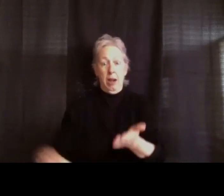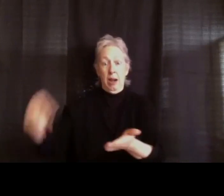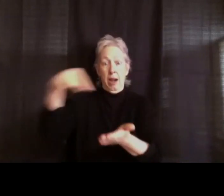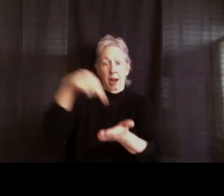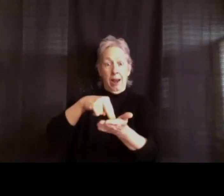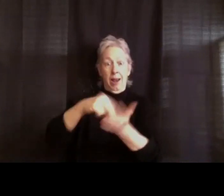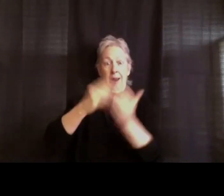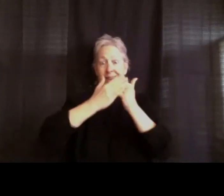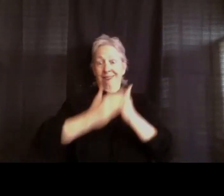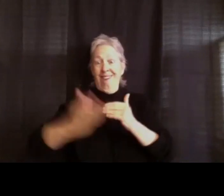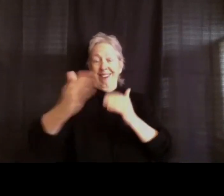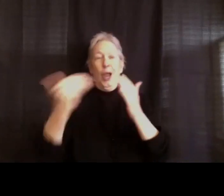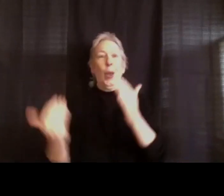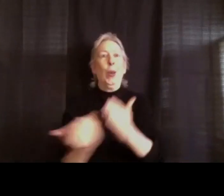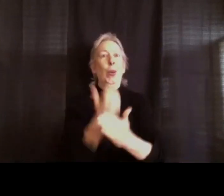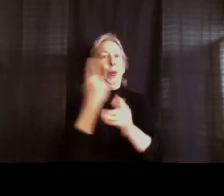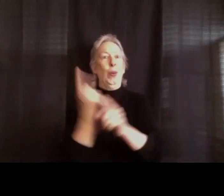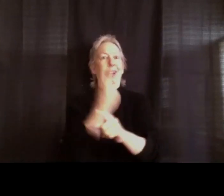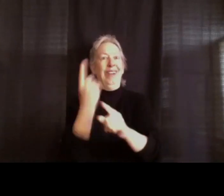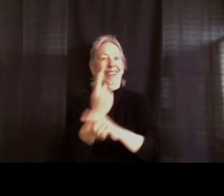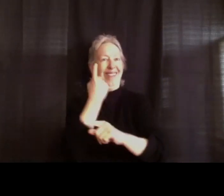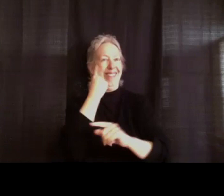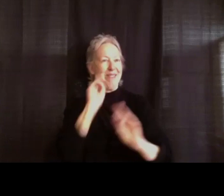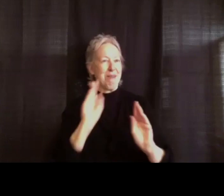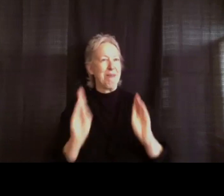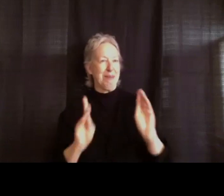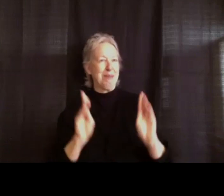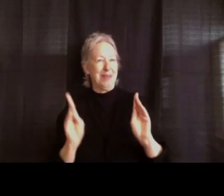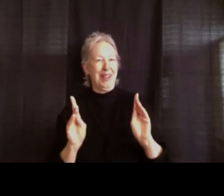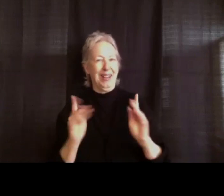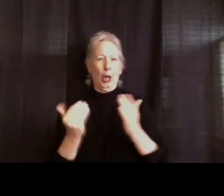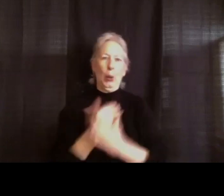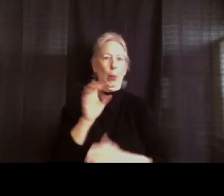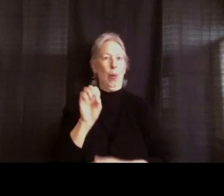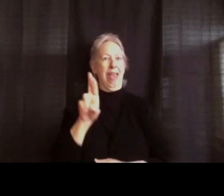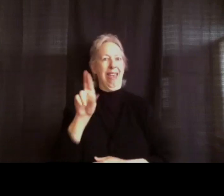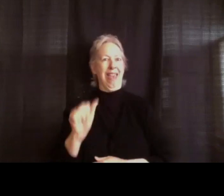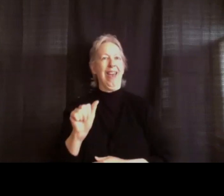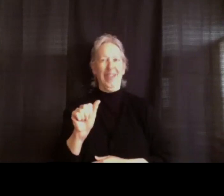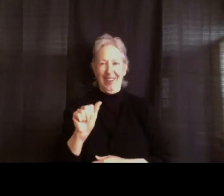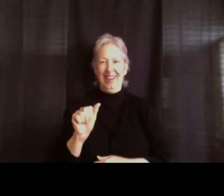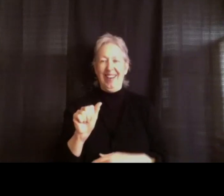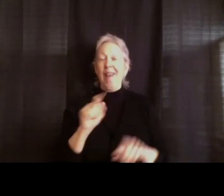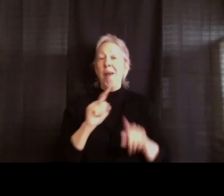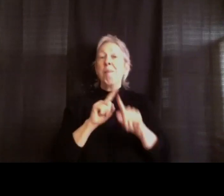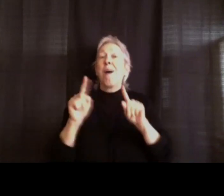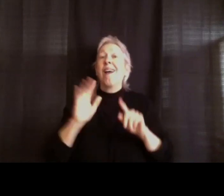normal, a new era. The first disciples, however, had no